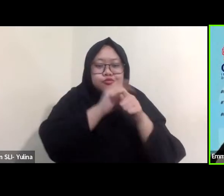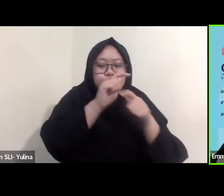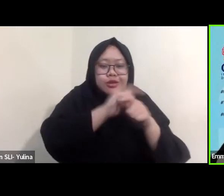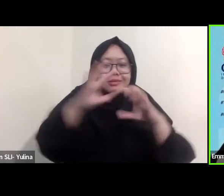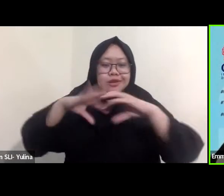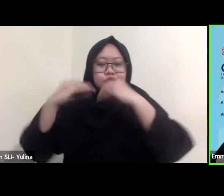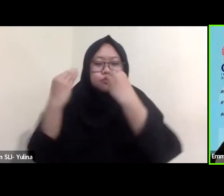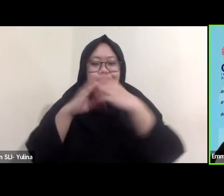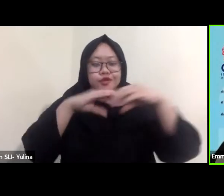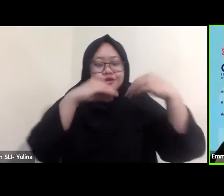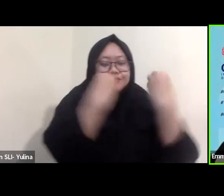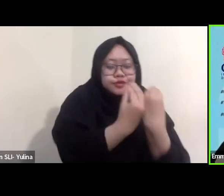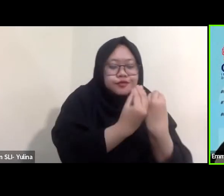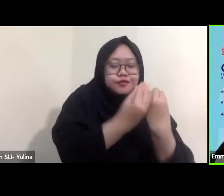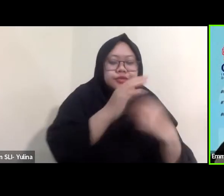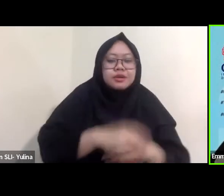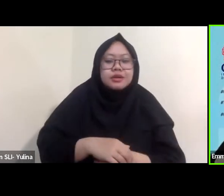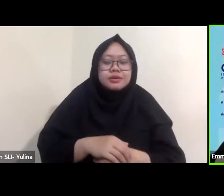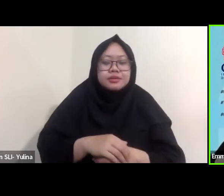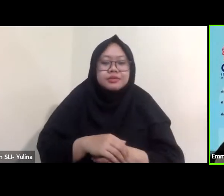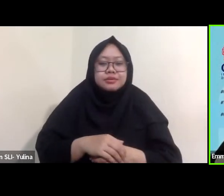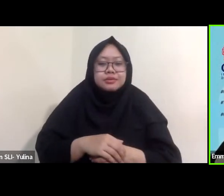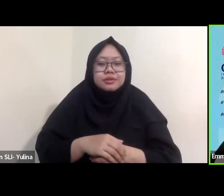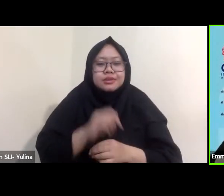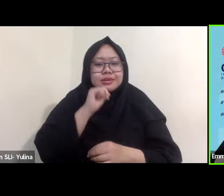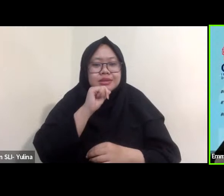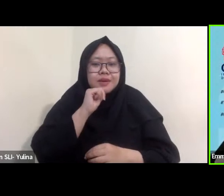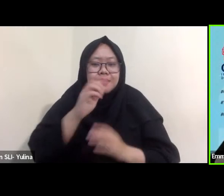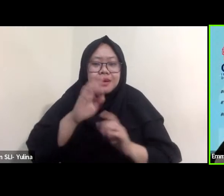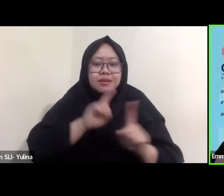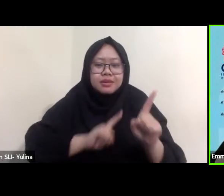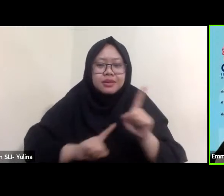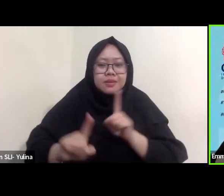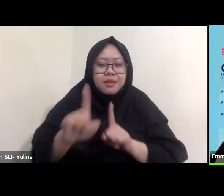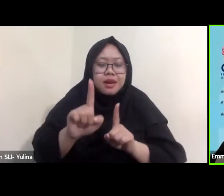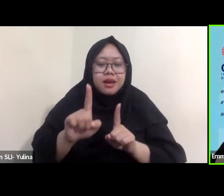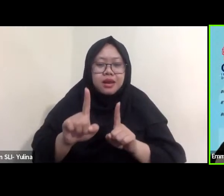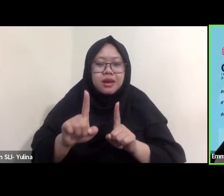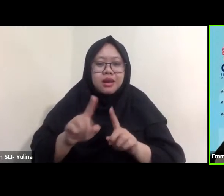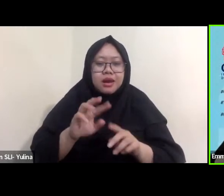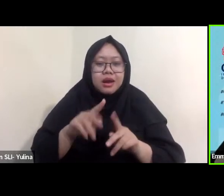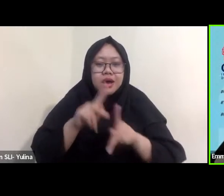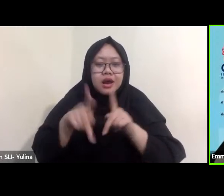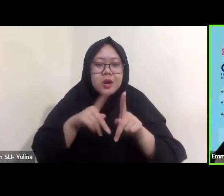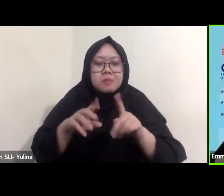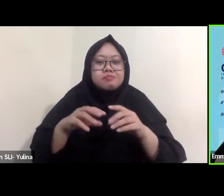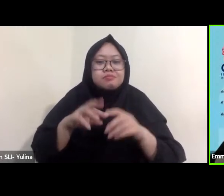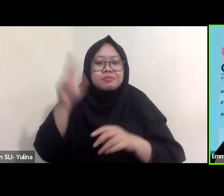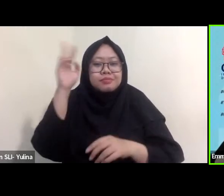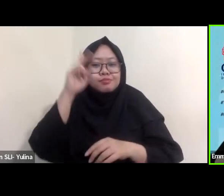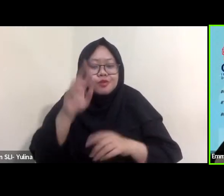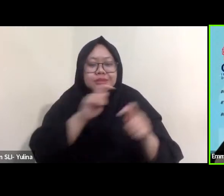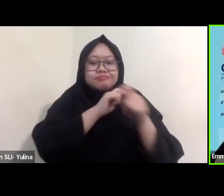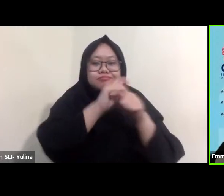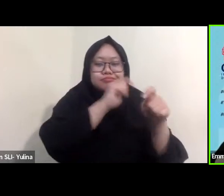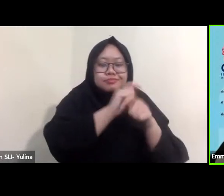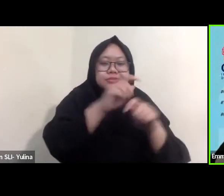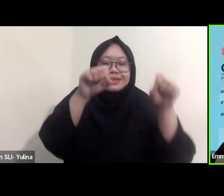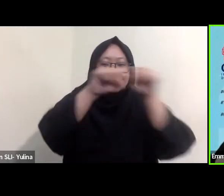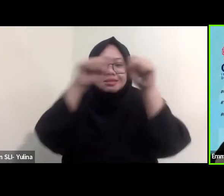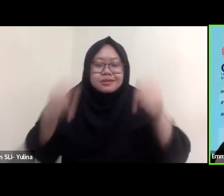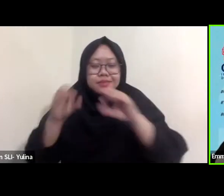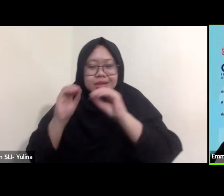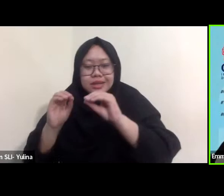you're designing you know, the education system and the outreach to those children. And I think this really comes down to getting